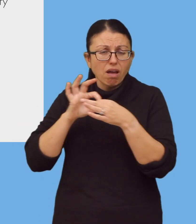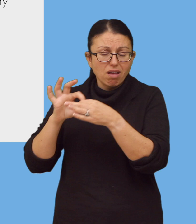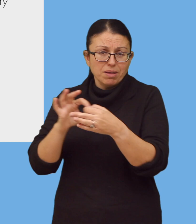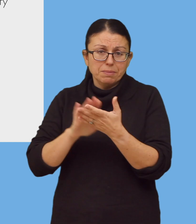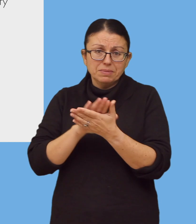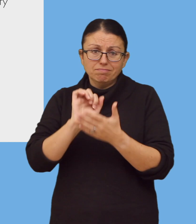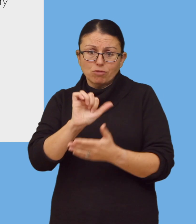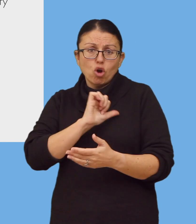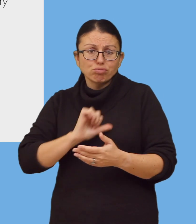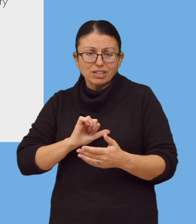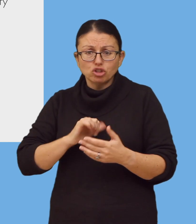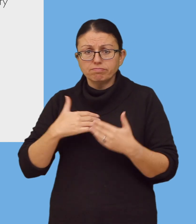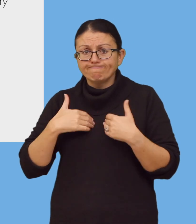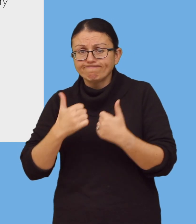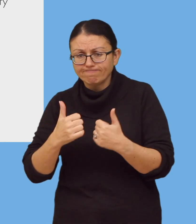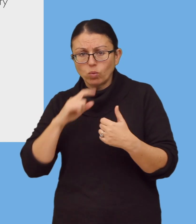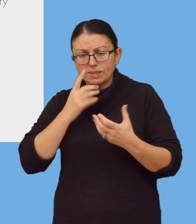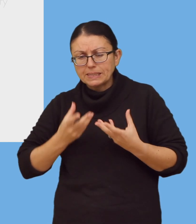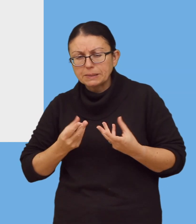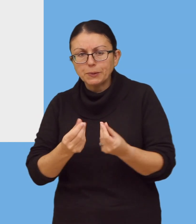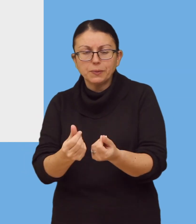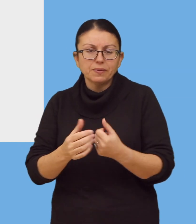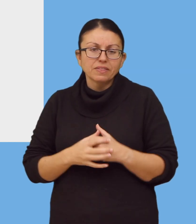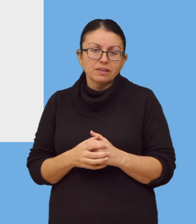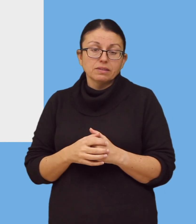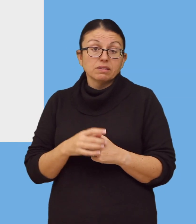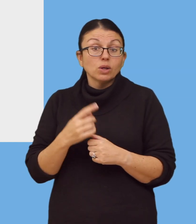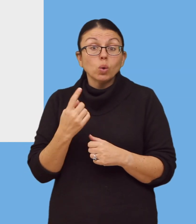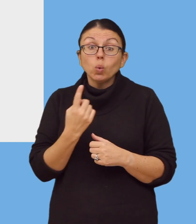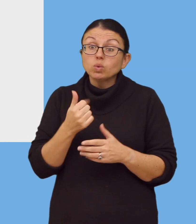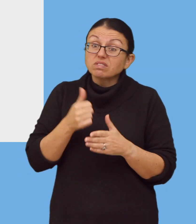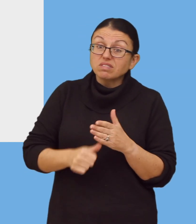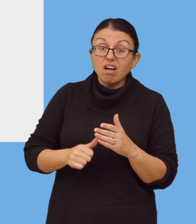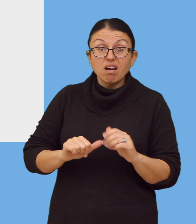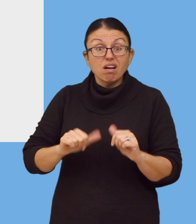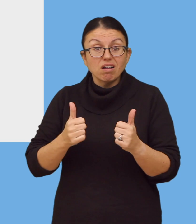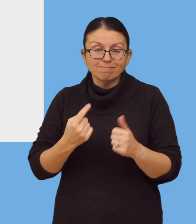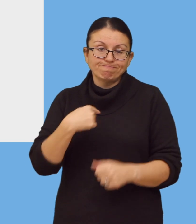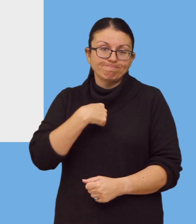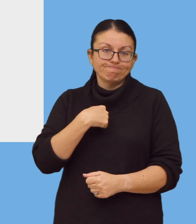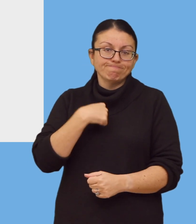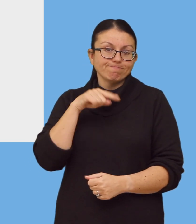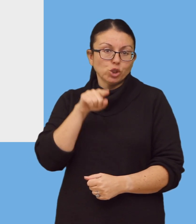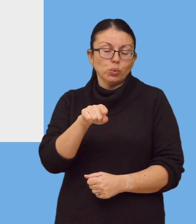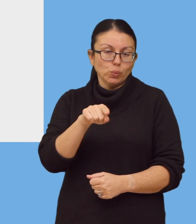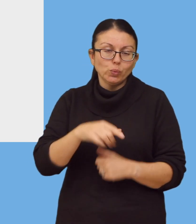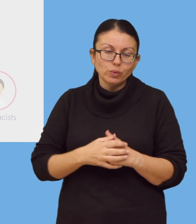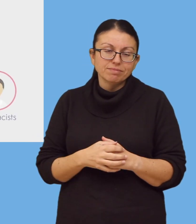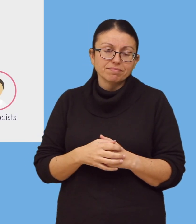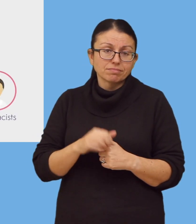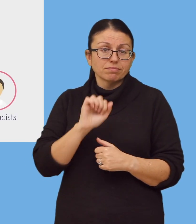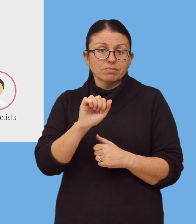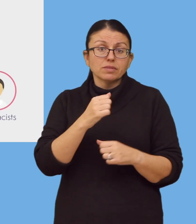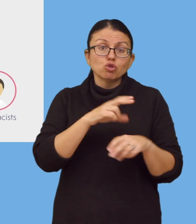need surgery, right through until you've fully recovered. Surgeons, ward doctors,